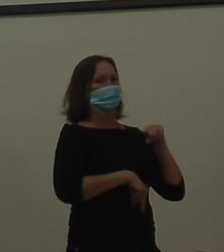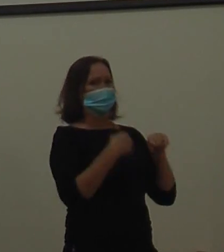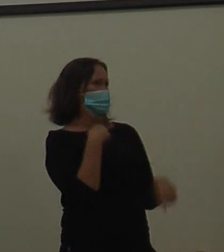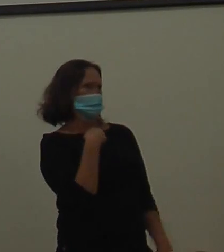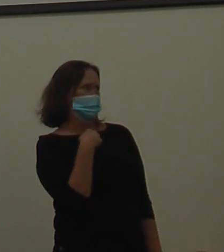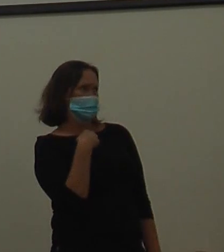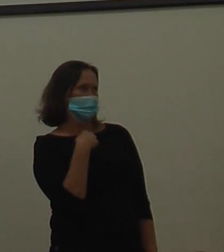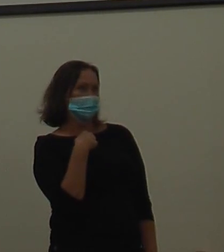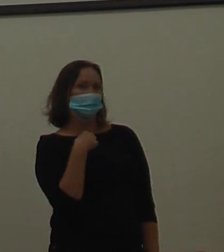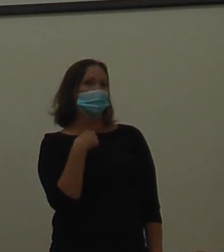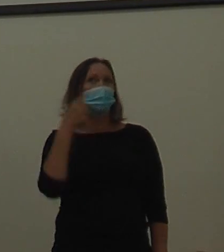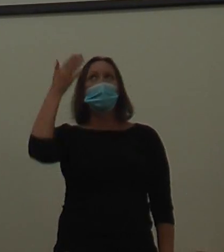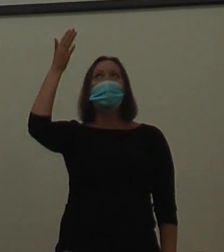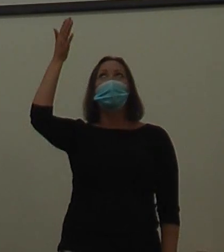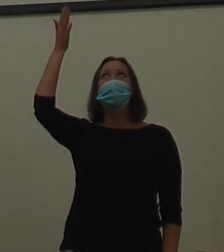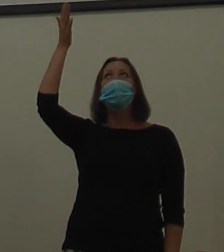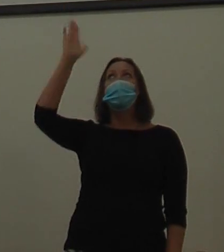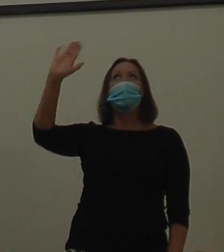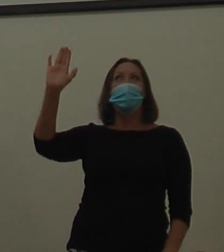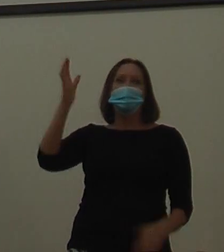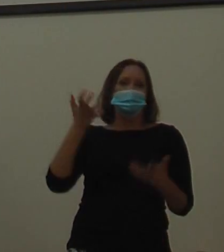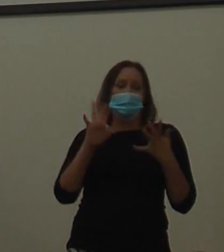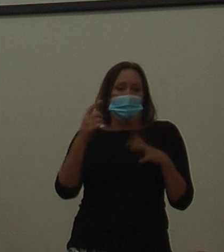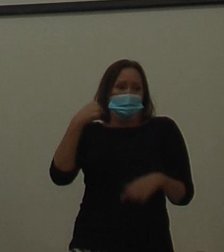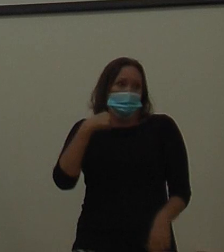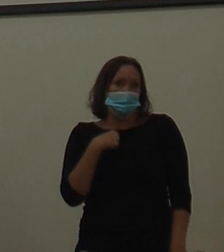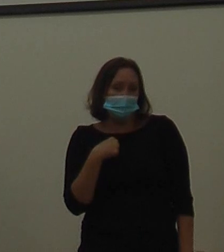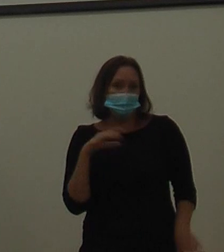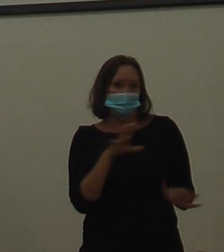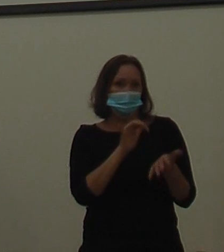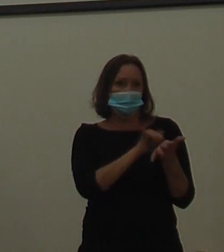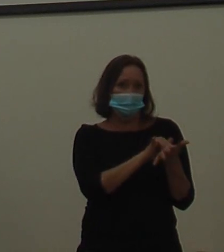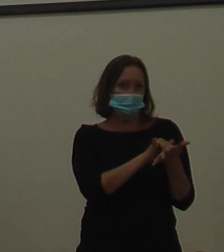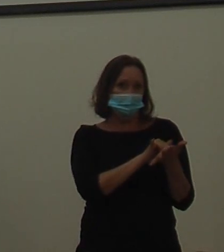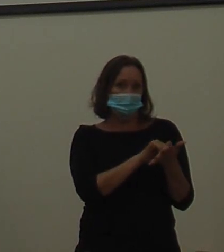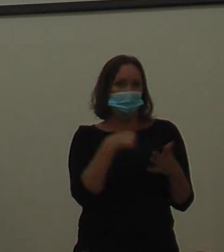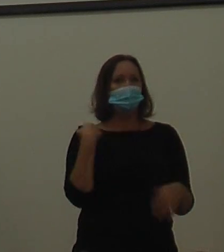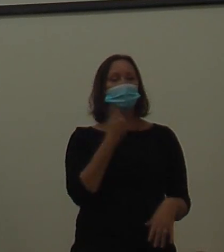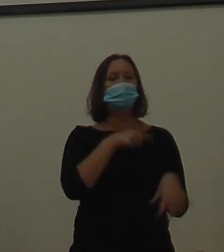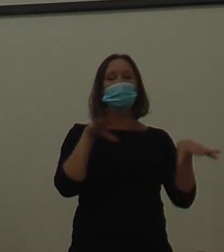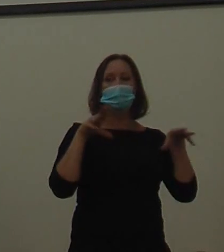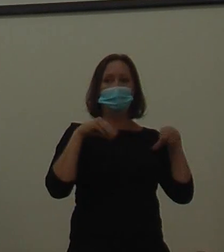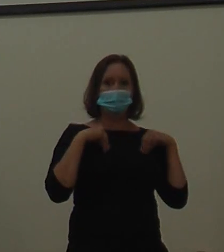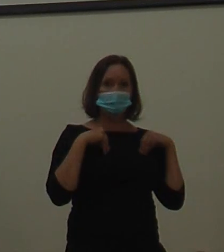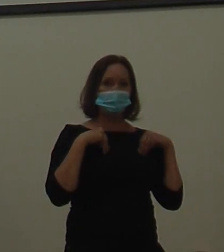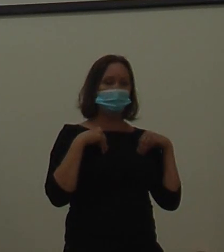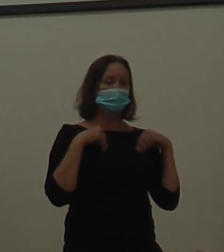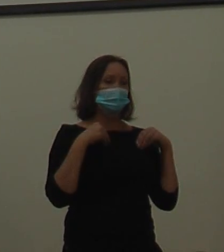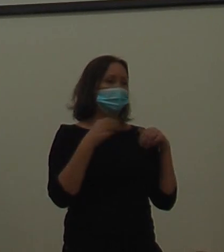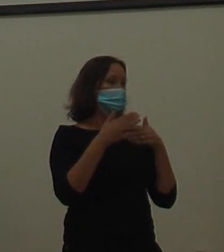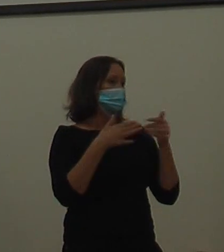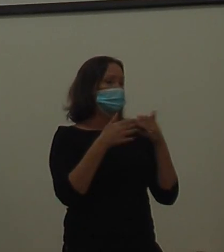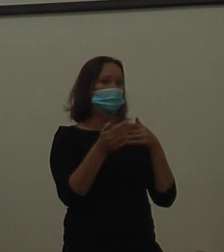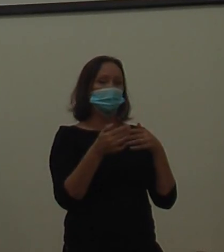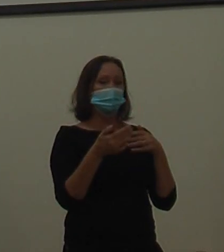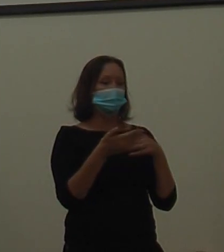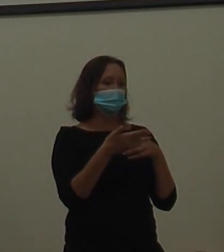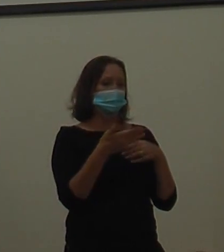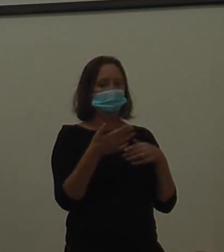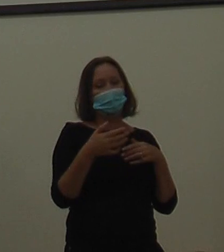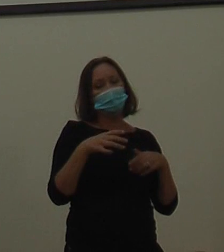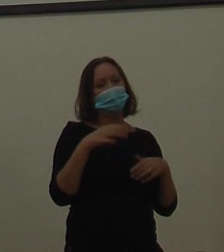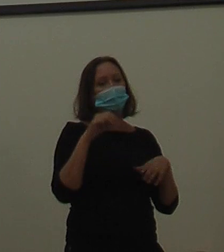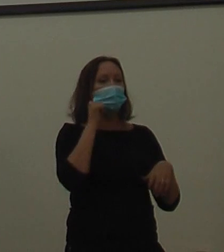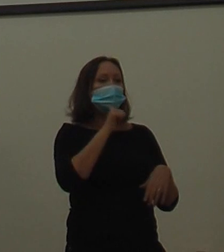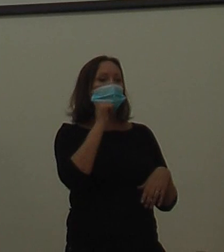be the people that he wants us to be. We just accept things the way they are. We just do what we can to get by, and